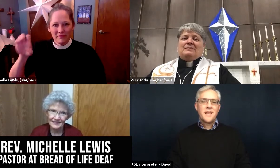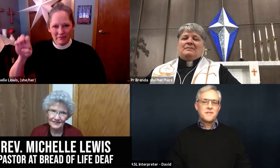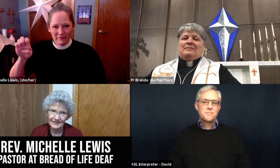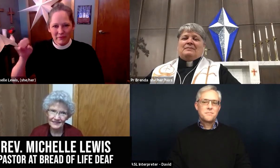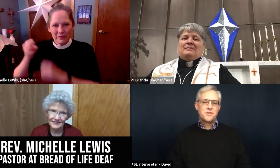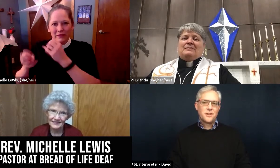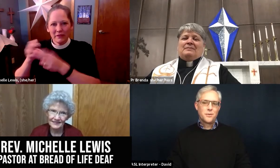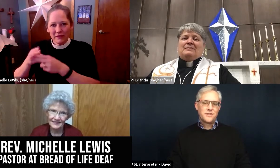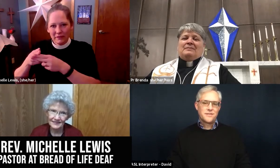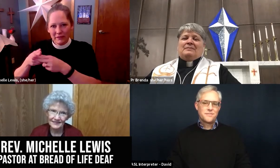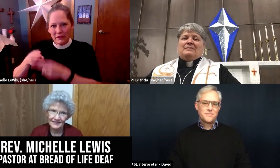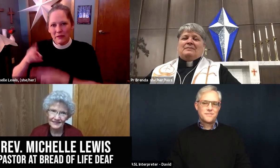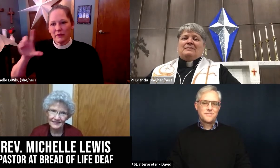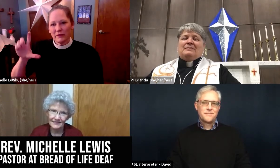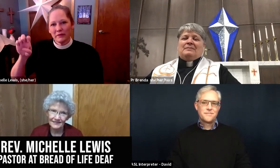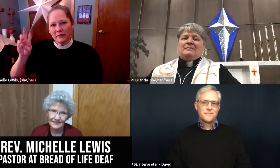My name is Michelle Lewis,